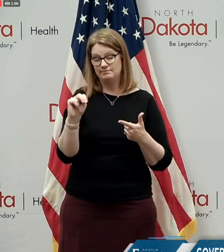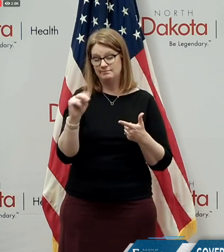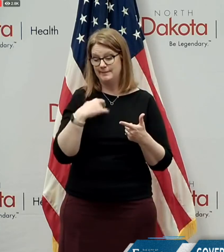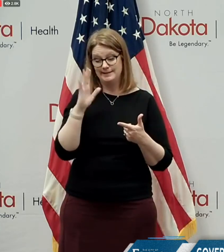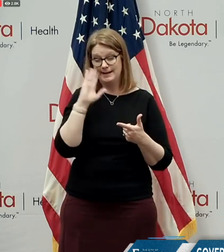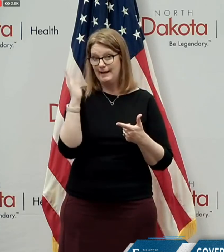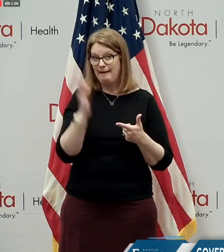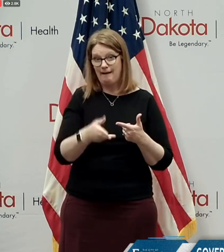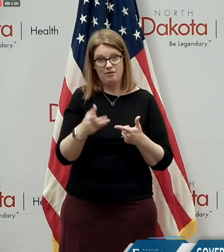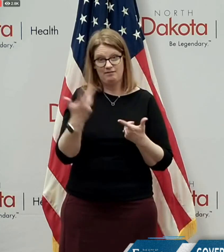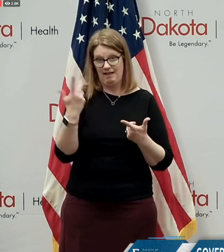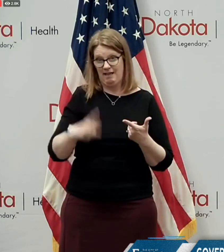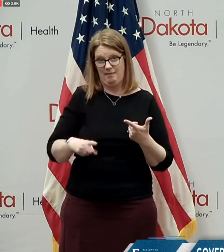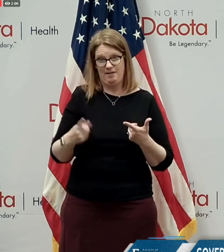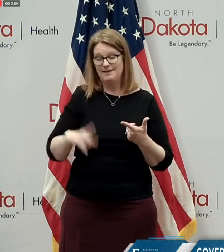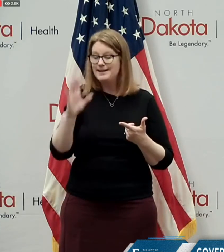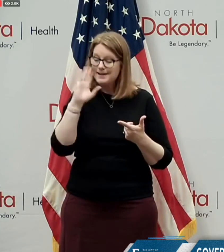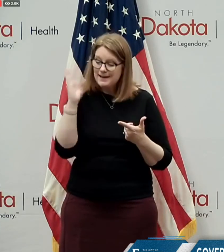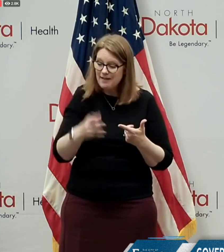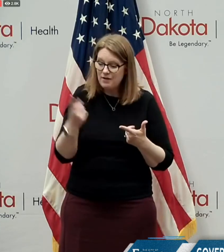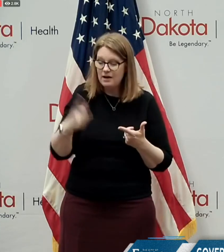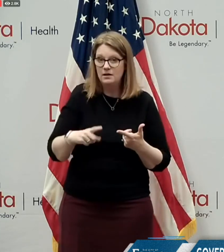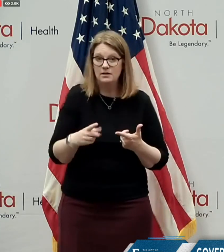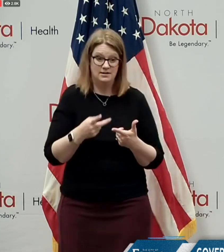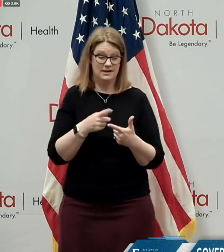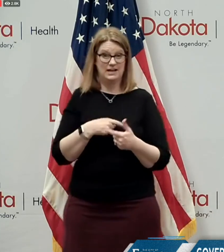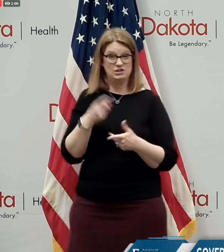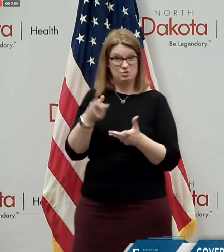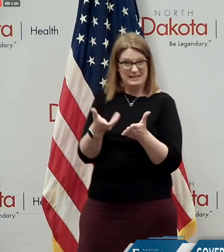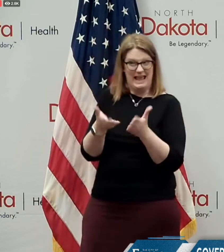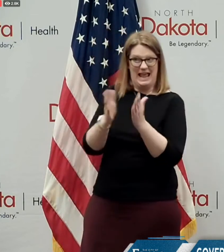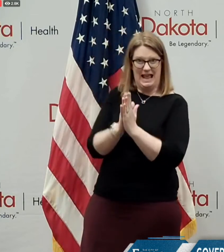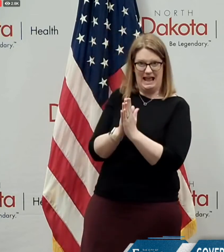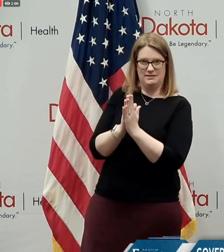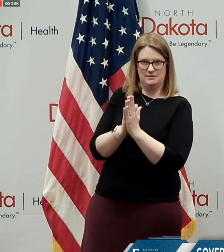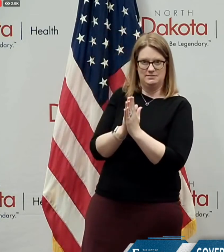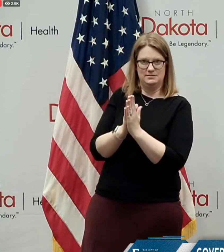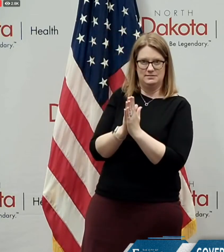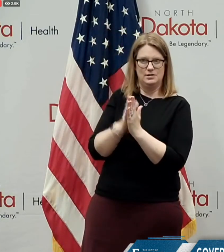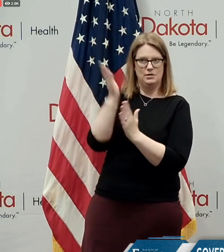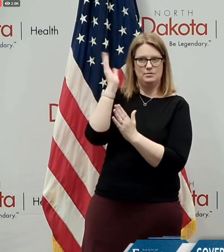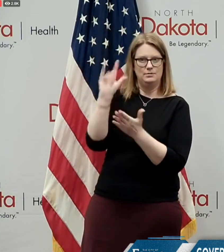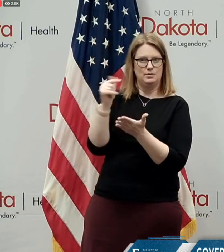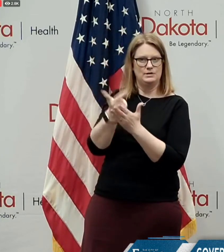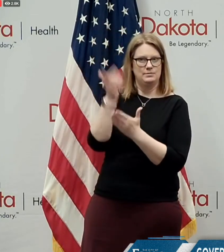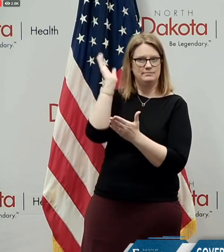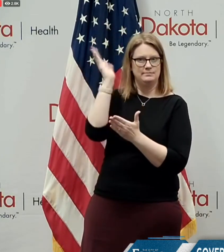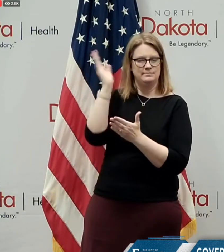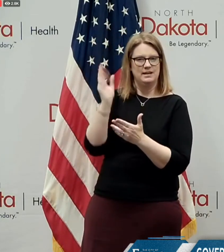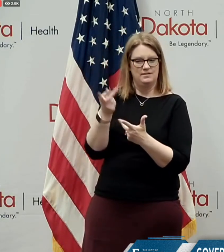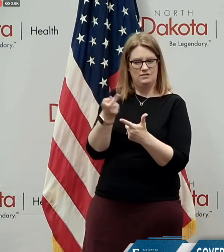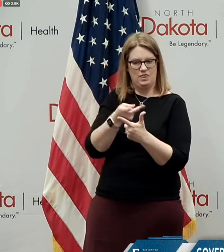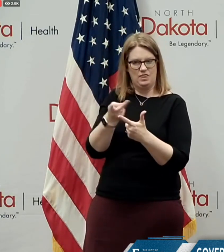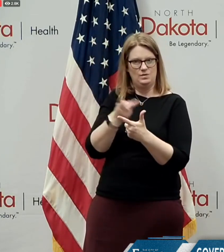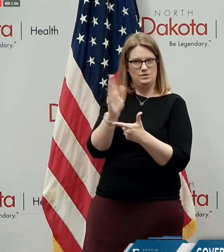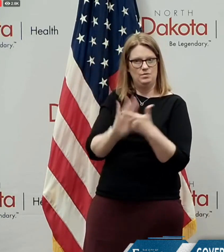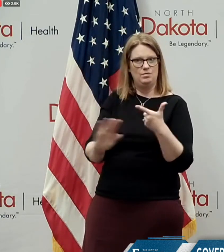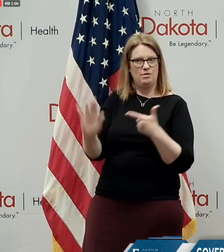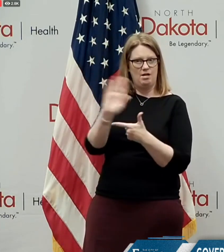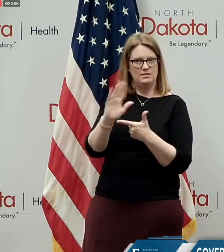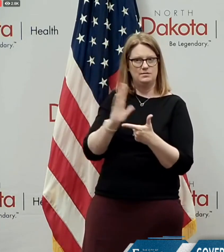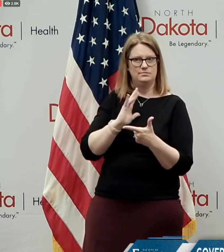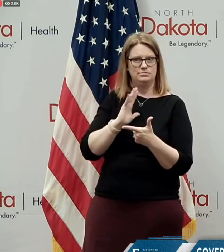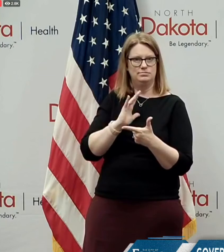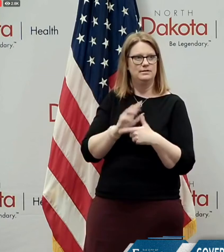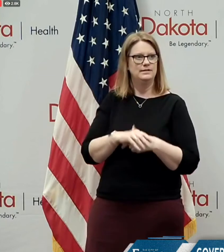to the First Lady of being asked to do the commencement speeches for Sitting Bull College and also Turtle Mountain Band of Chippewa. So